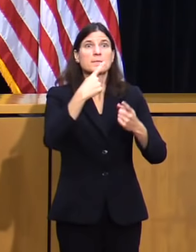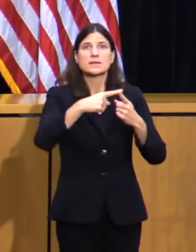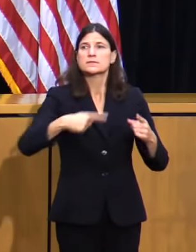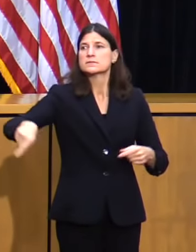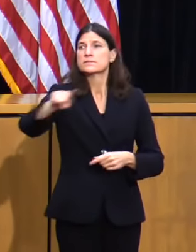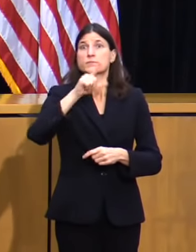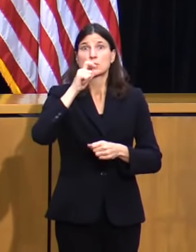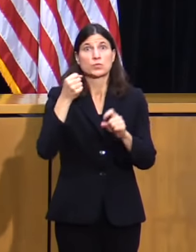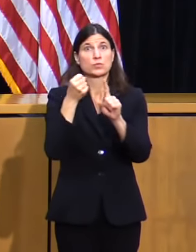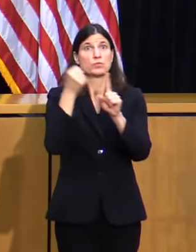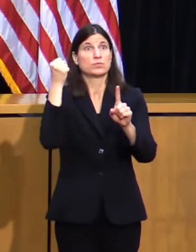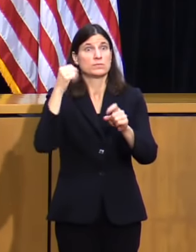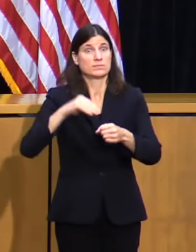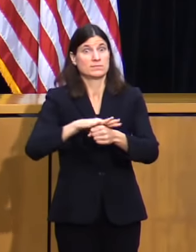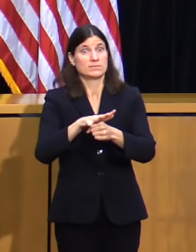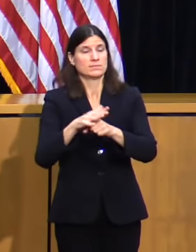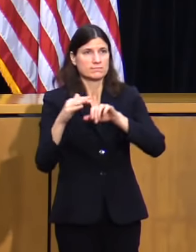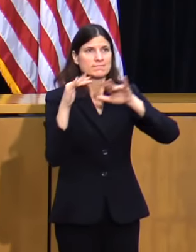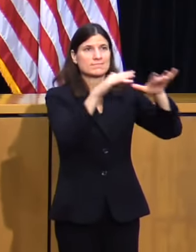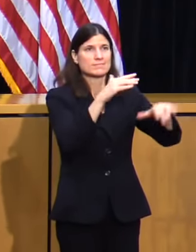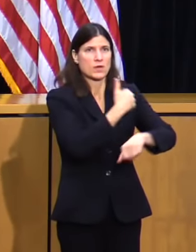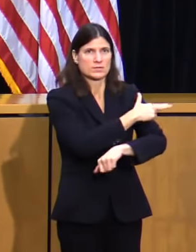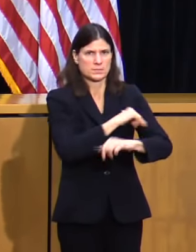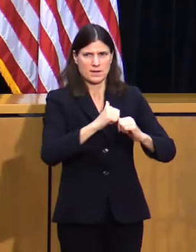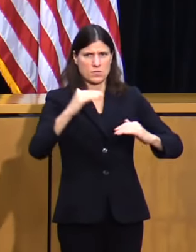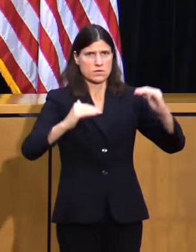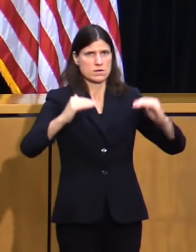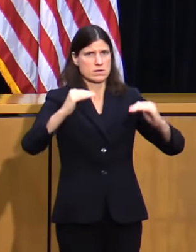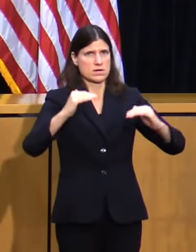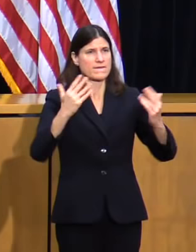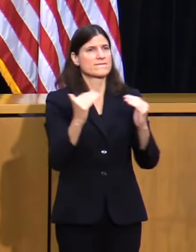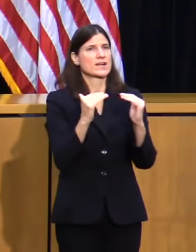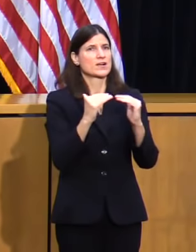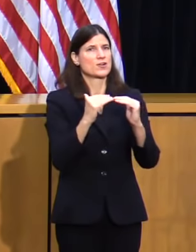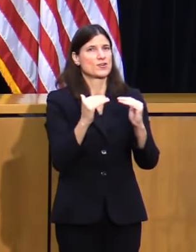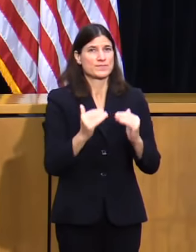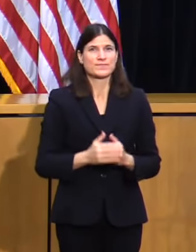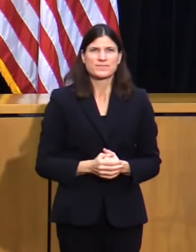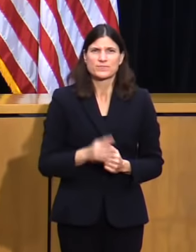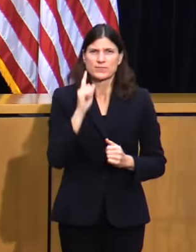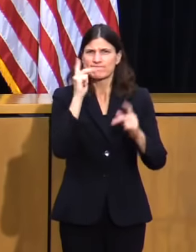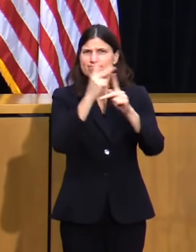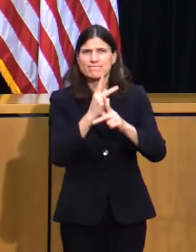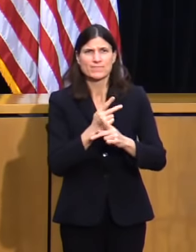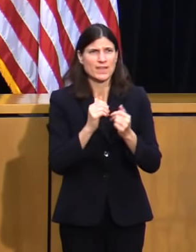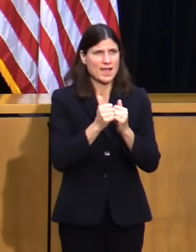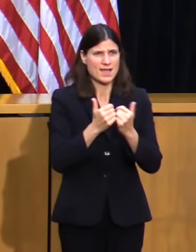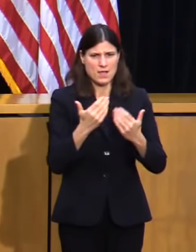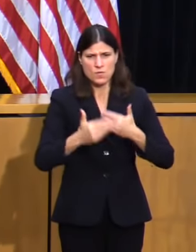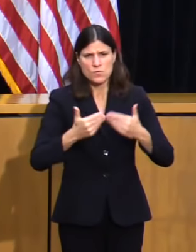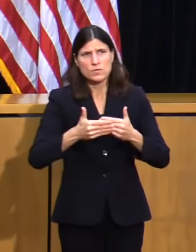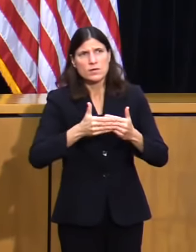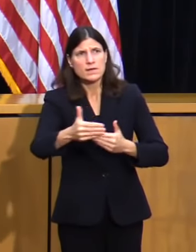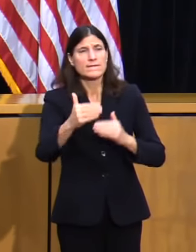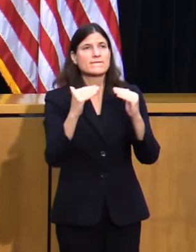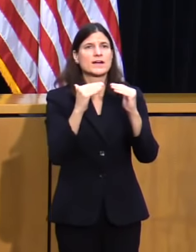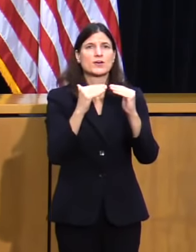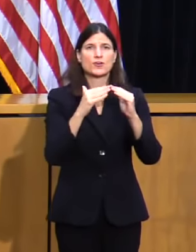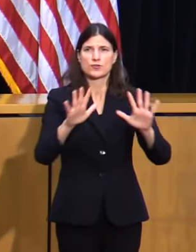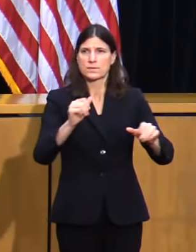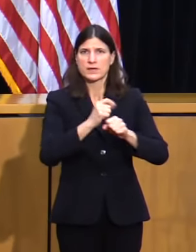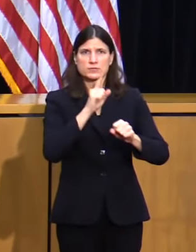care and COVID medical care as we work our way through this surge. Hospitals are currently operating at about 73%